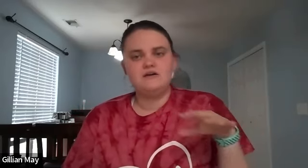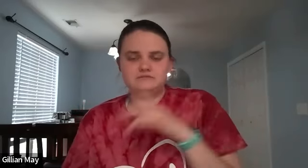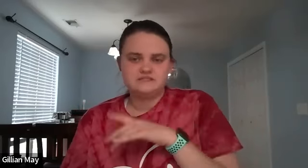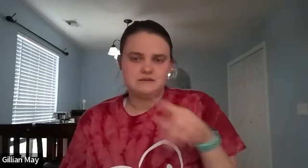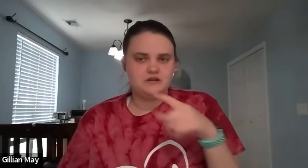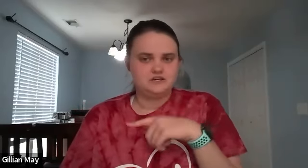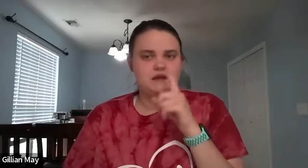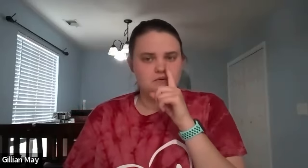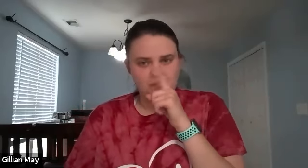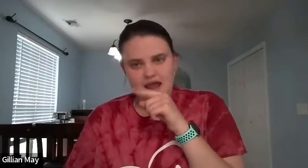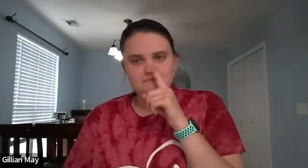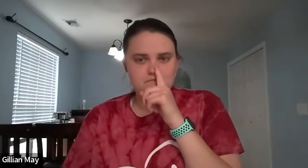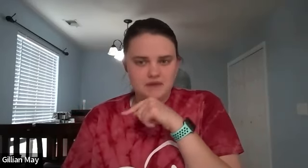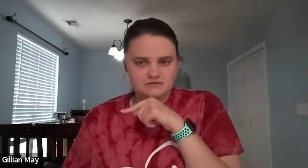spell to separate each way, but rat, mouse.